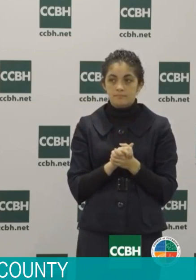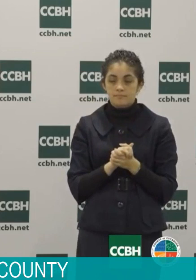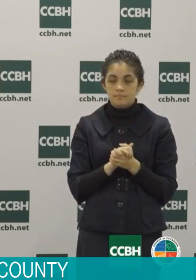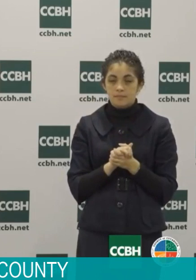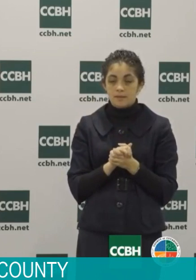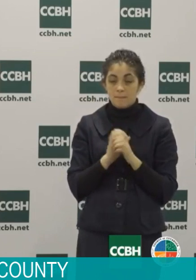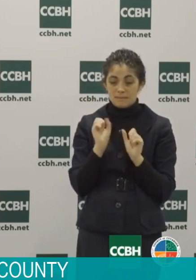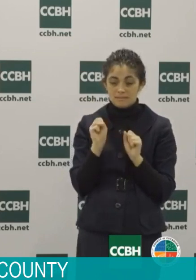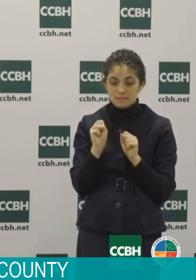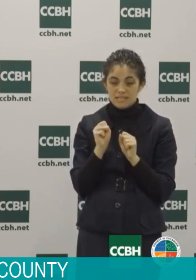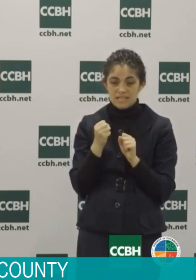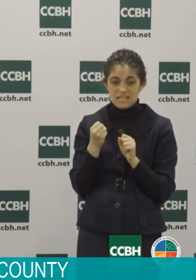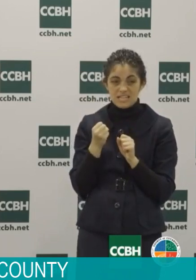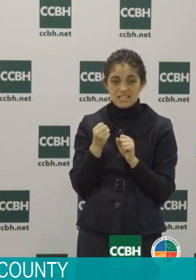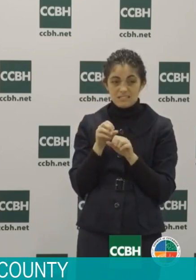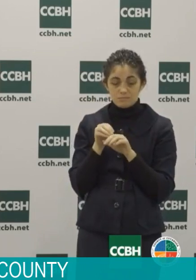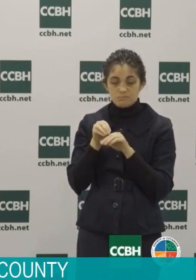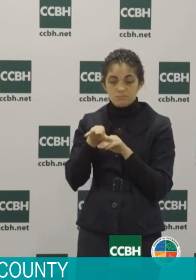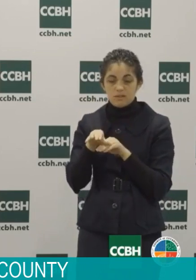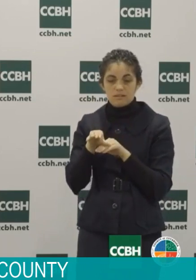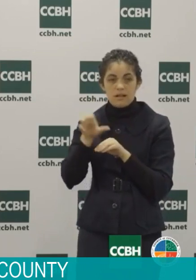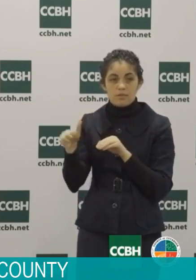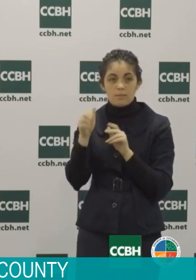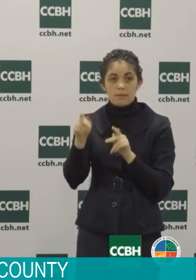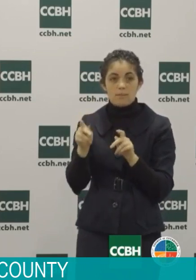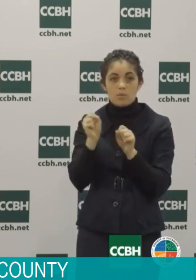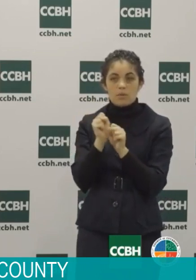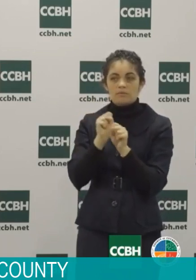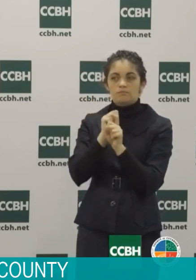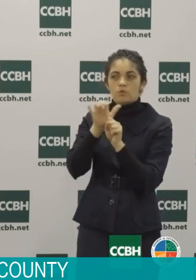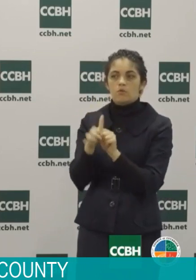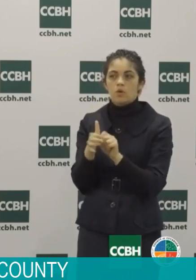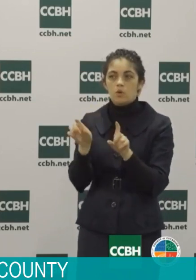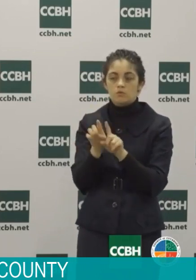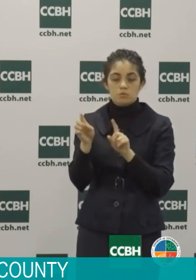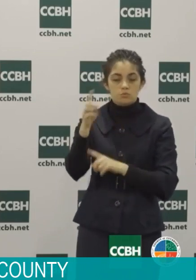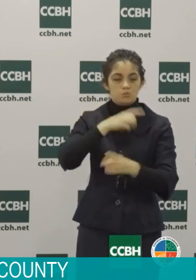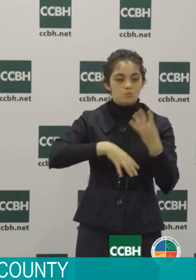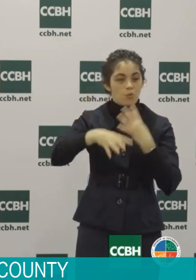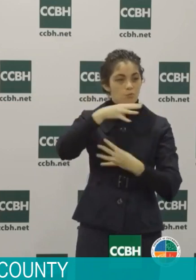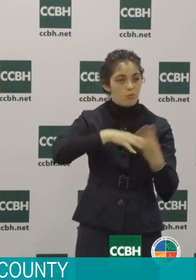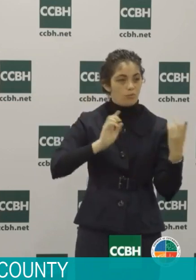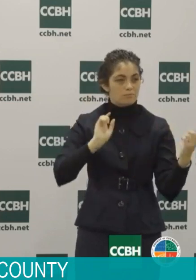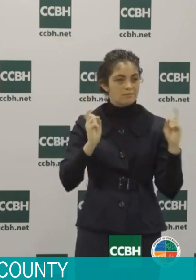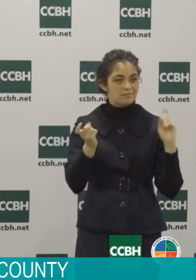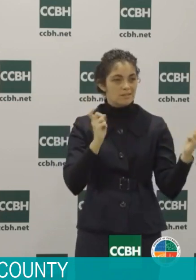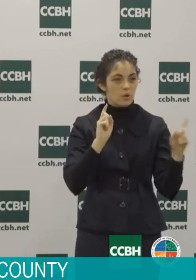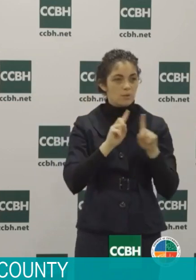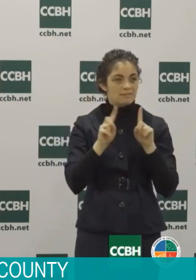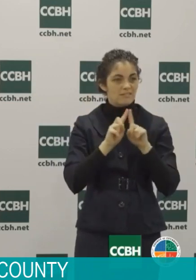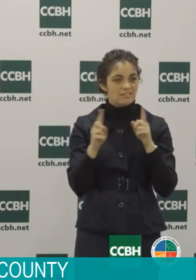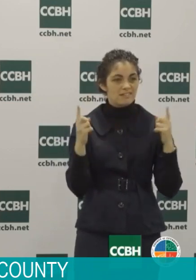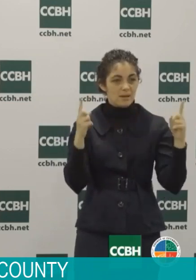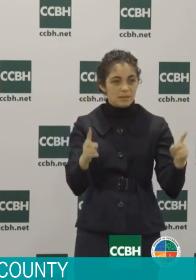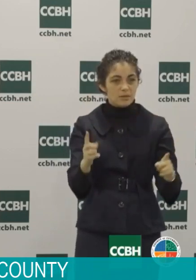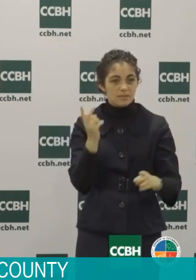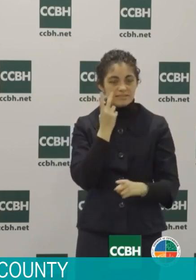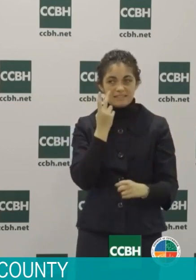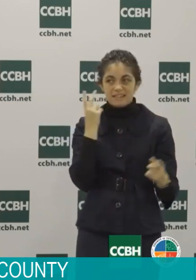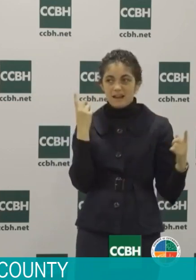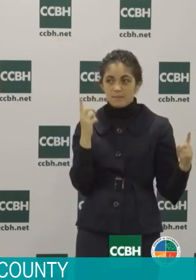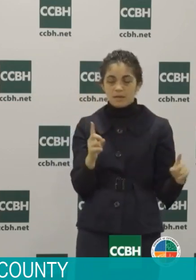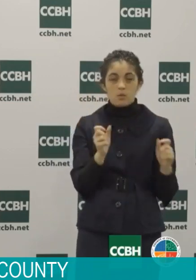from potentially exposing others unknowingly, and that social distancing in coordination with the whole range of these things that we're doing now